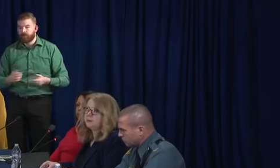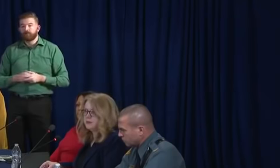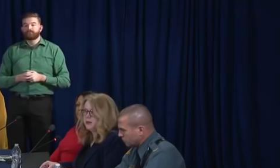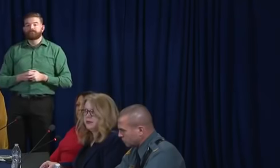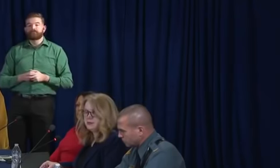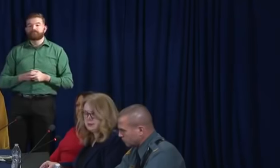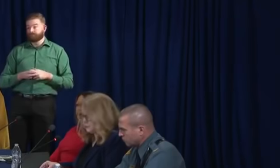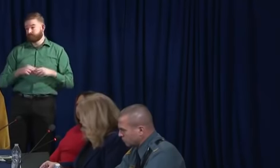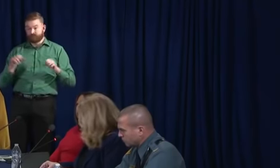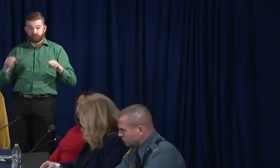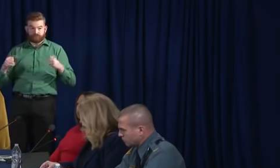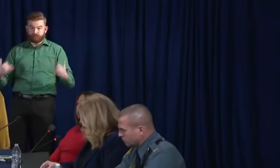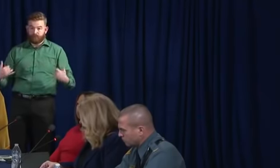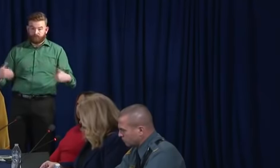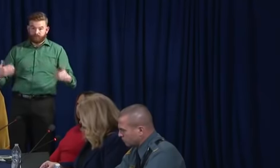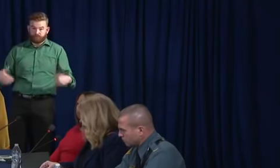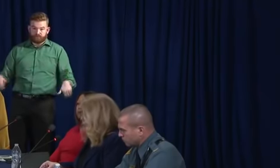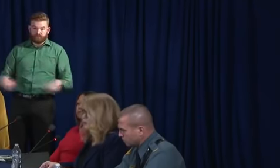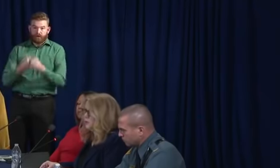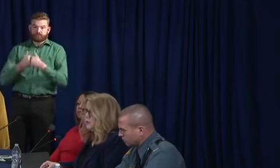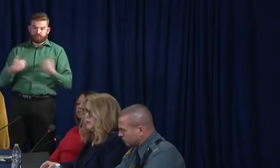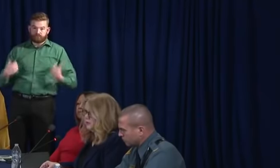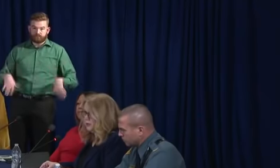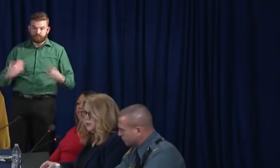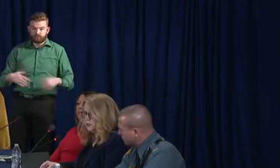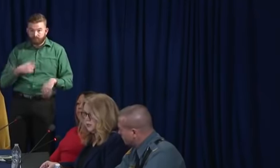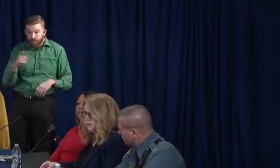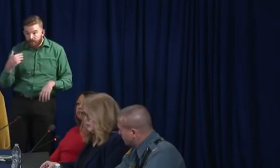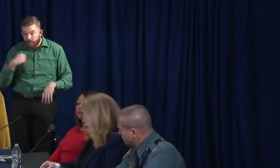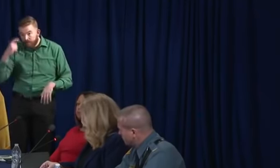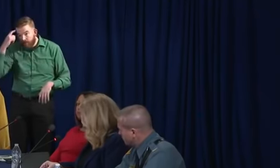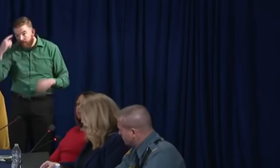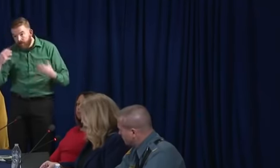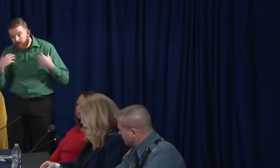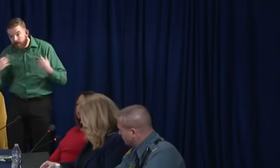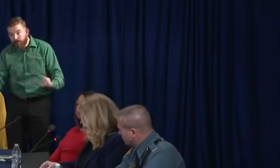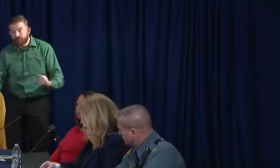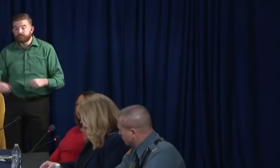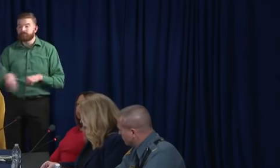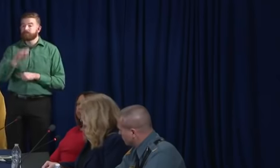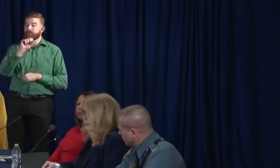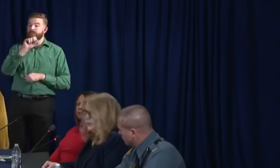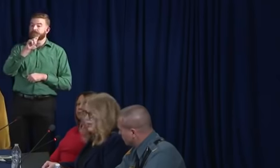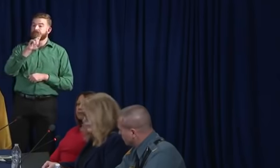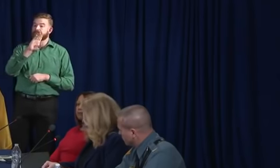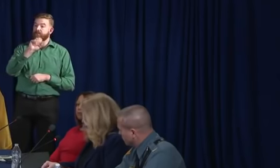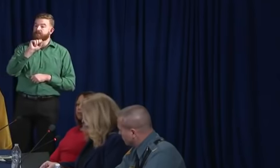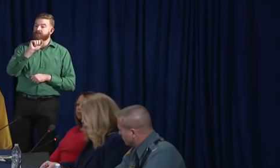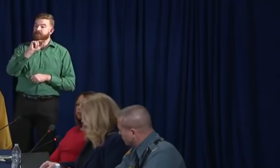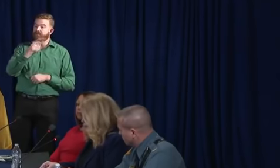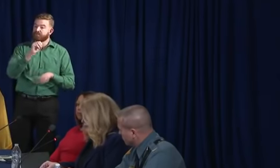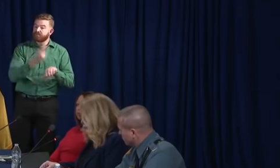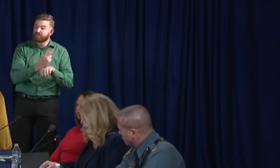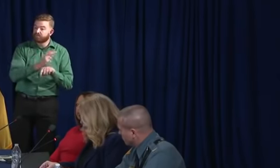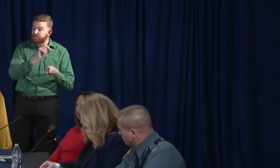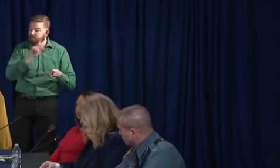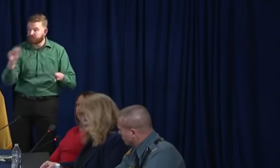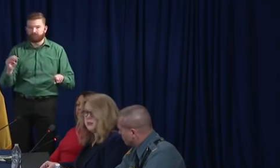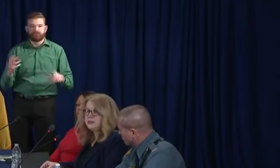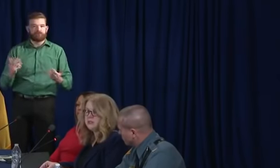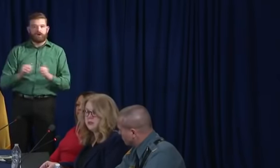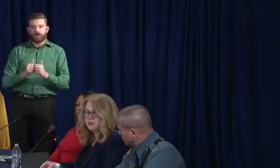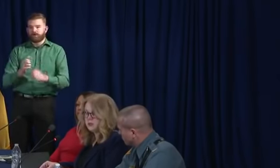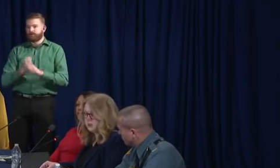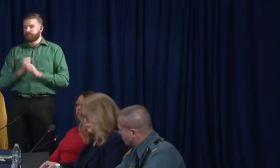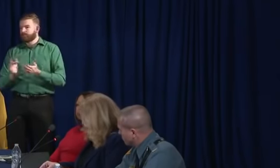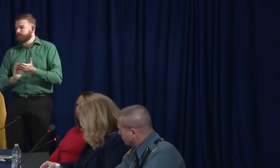serve with mental health and substance use disorders. And we're working very closely with our community provider network to hotspot issues and support their needs so